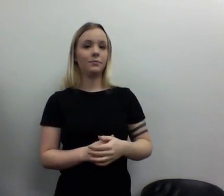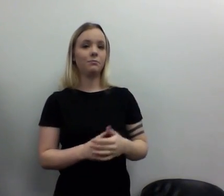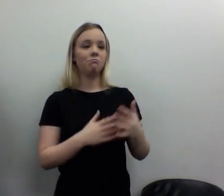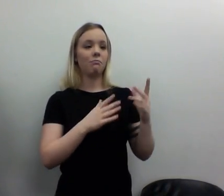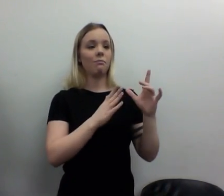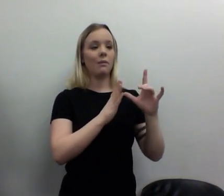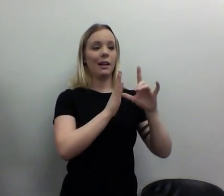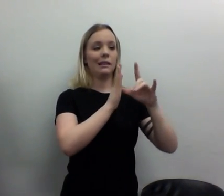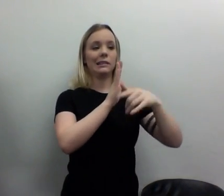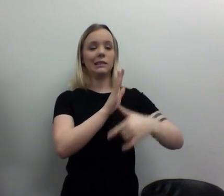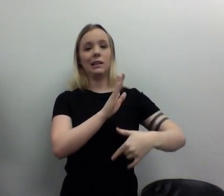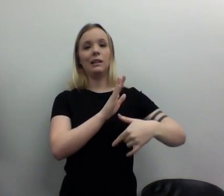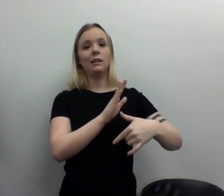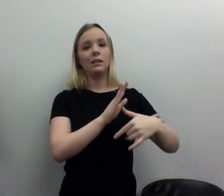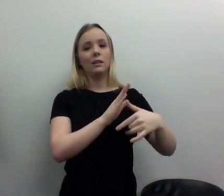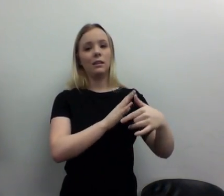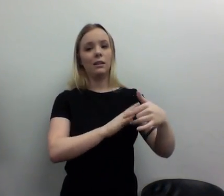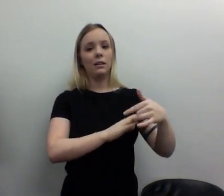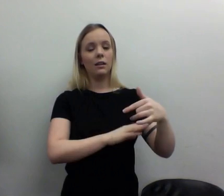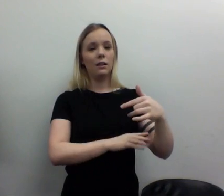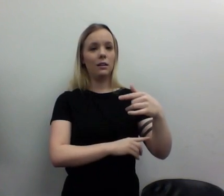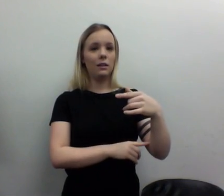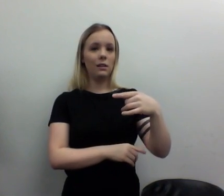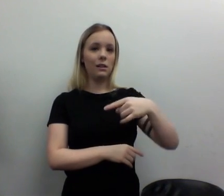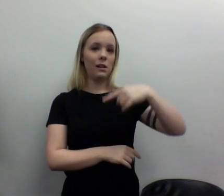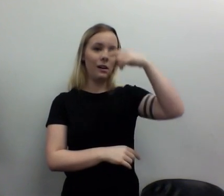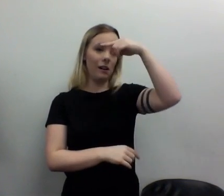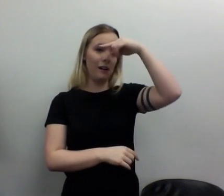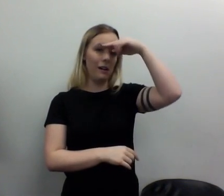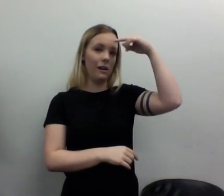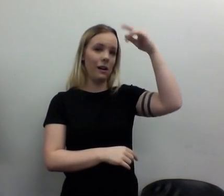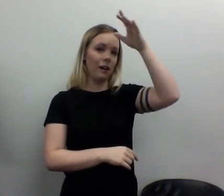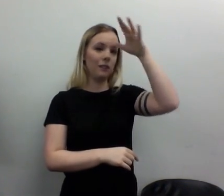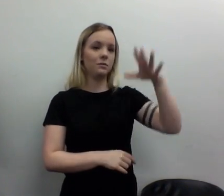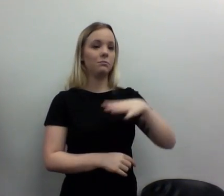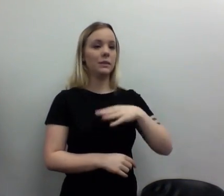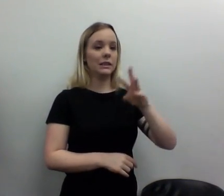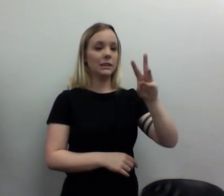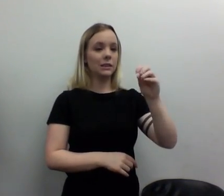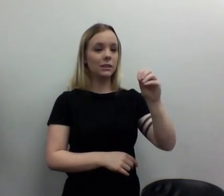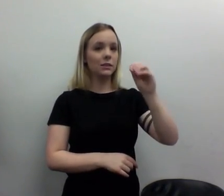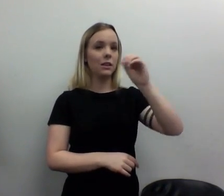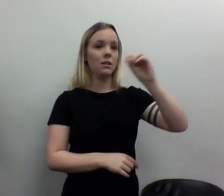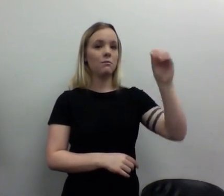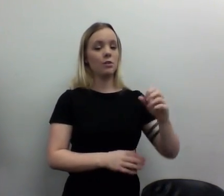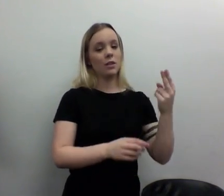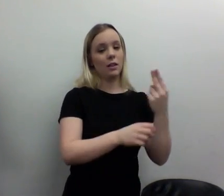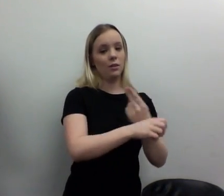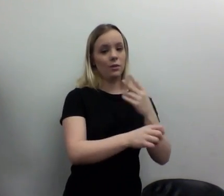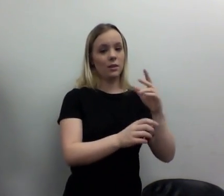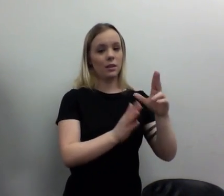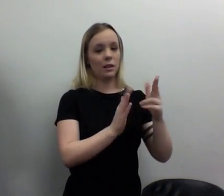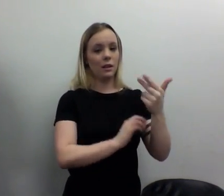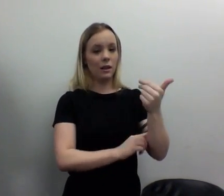used a firearm, which matched the national average. Currently, the rate is about 75%. And with this increase